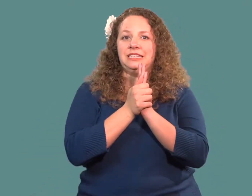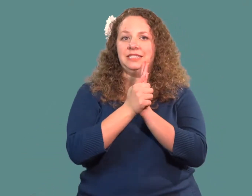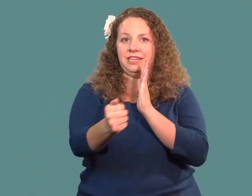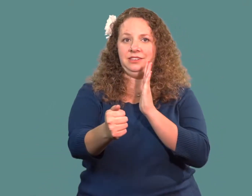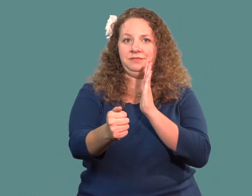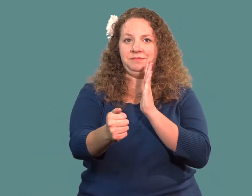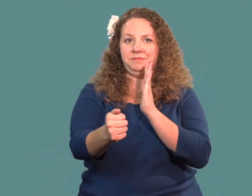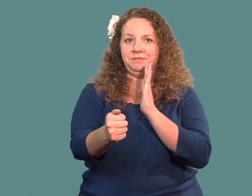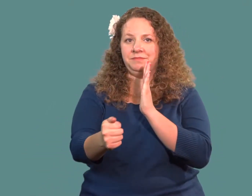Skill,